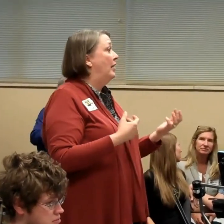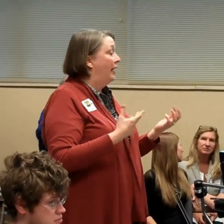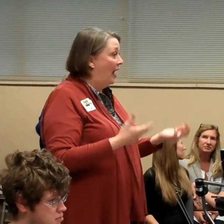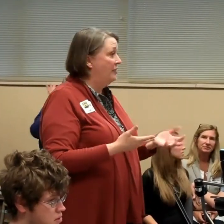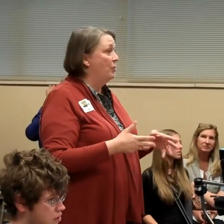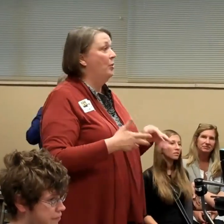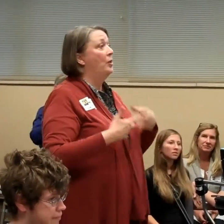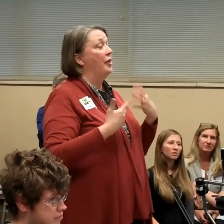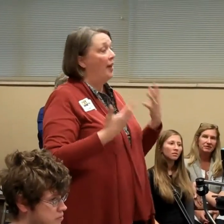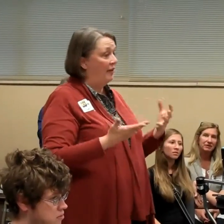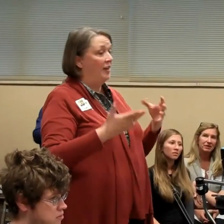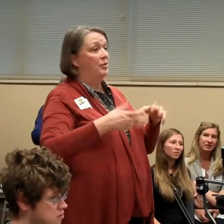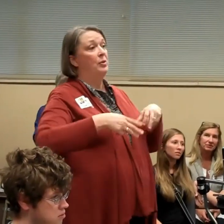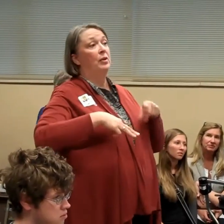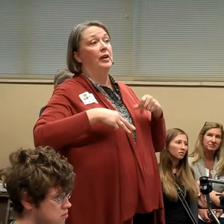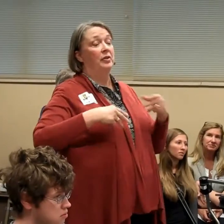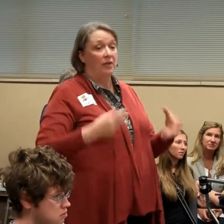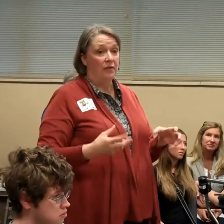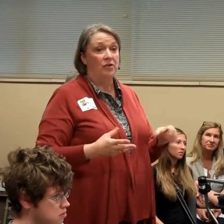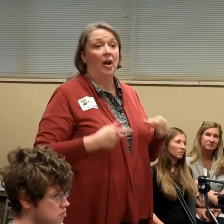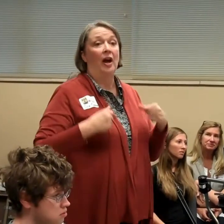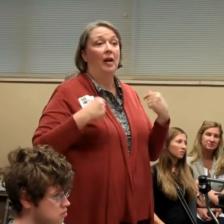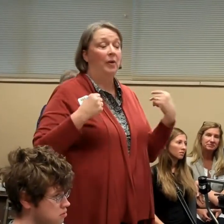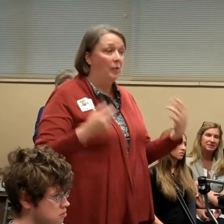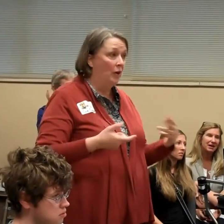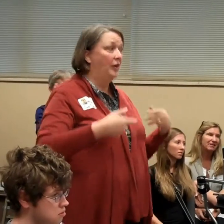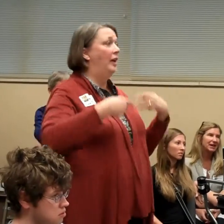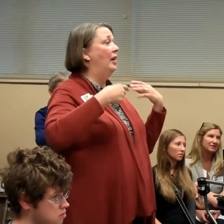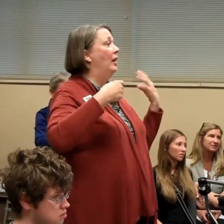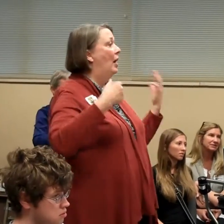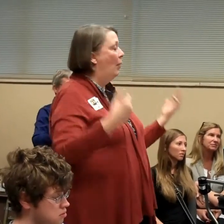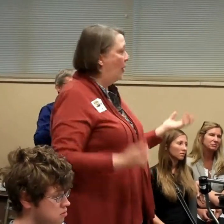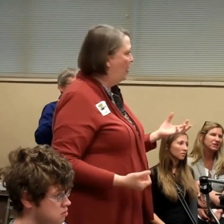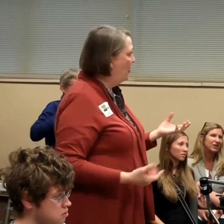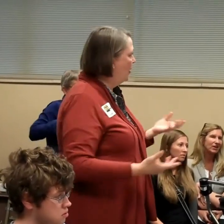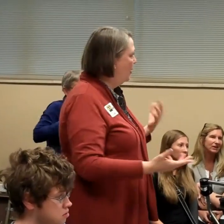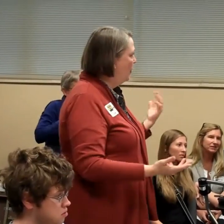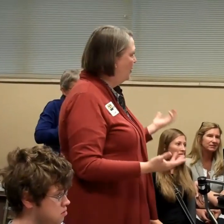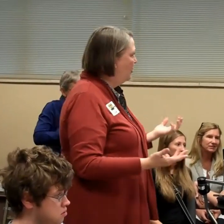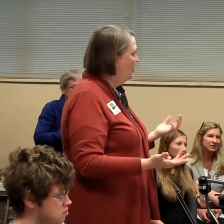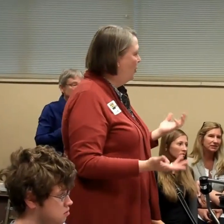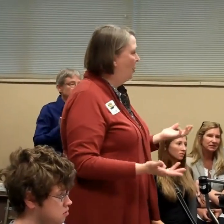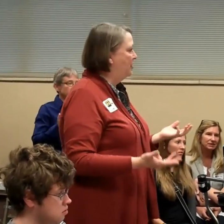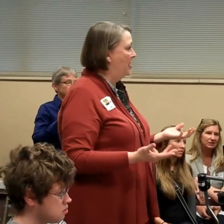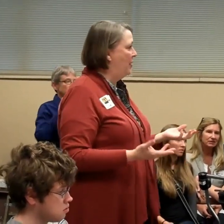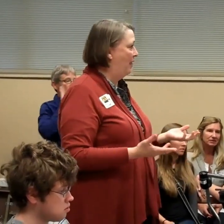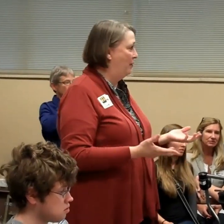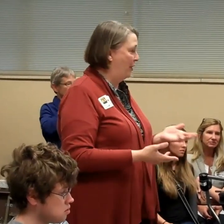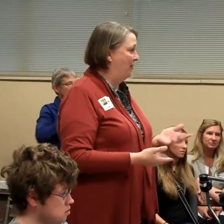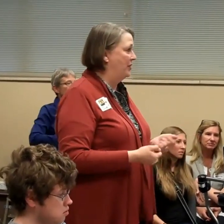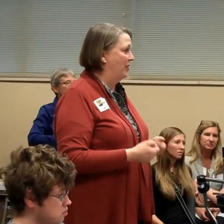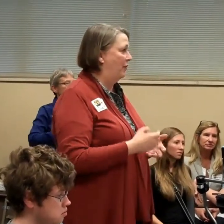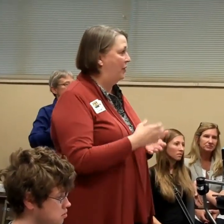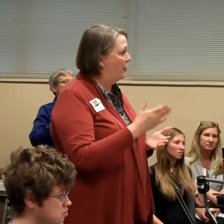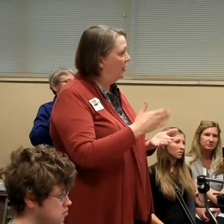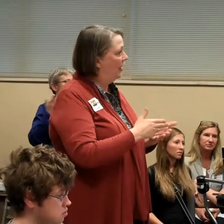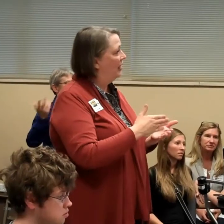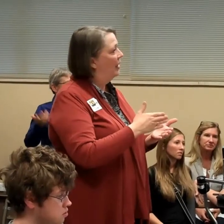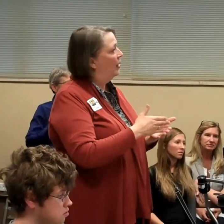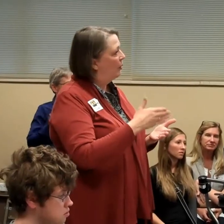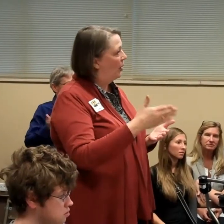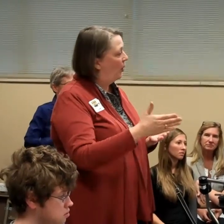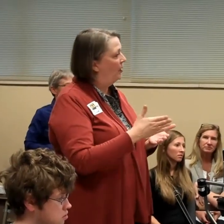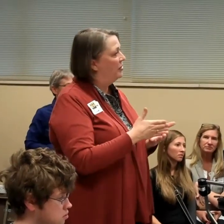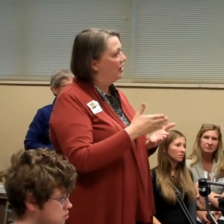you in high school? Are you out of high school? Are you looking for a job? Are you working? What are the goals that you have in front of yourself that you